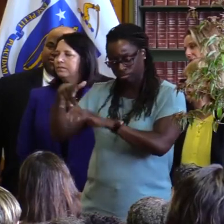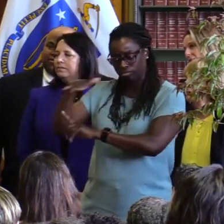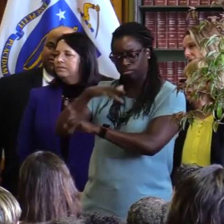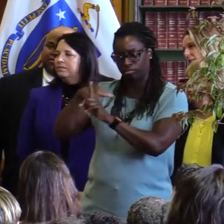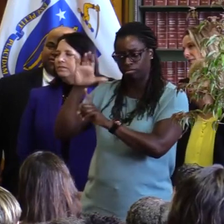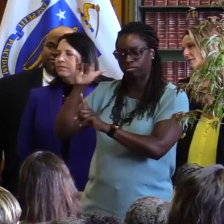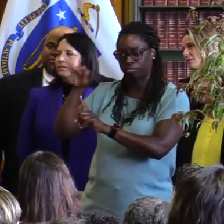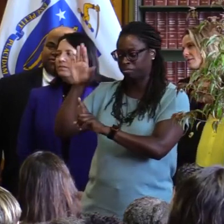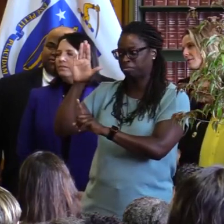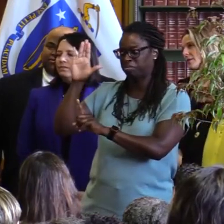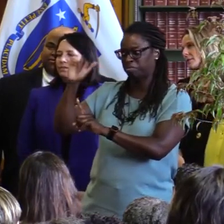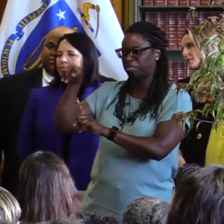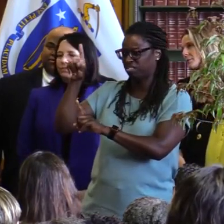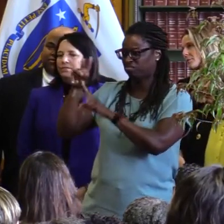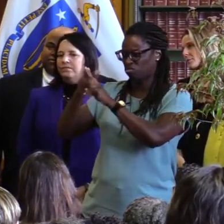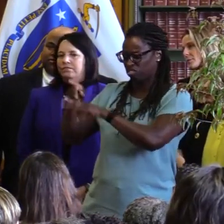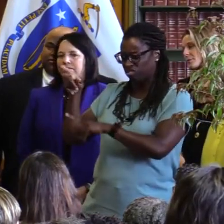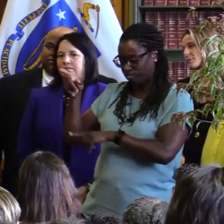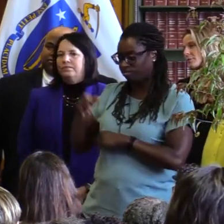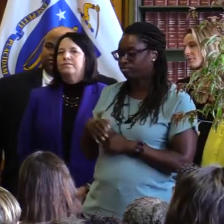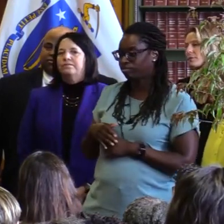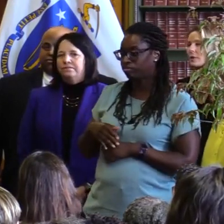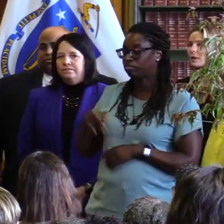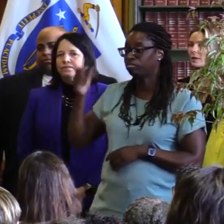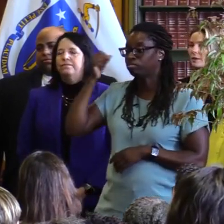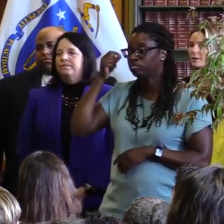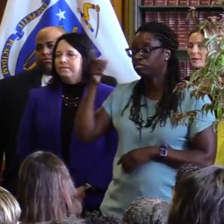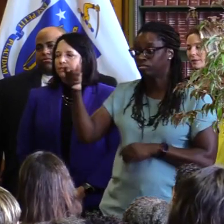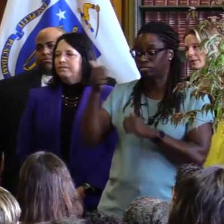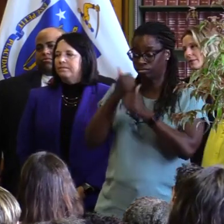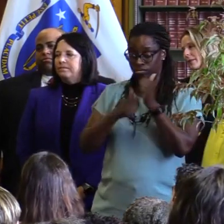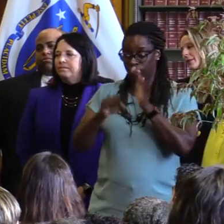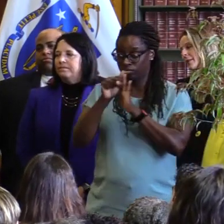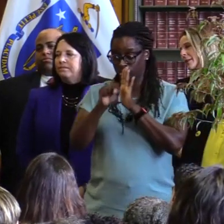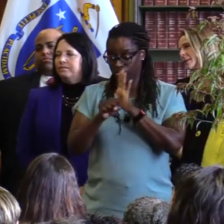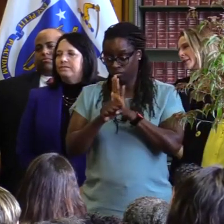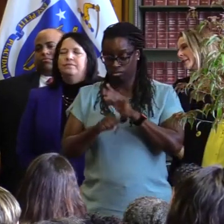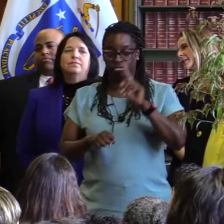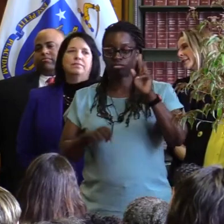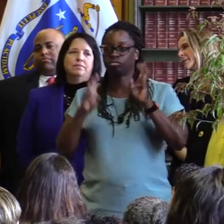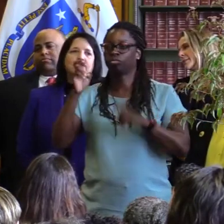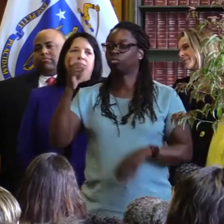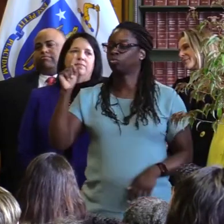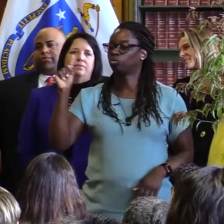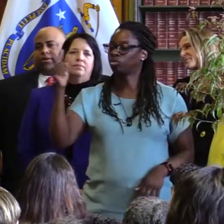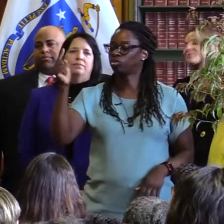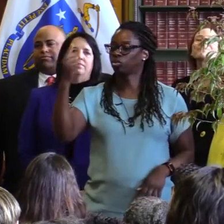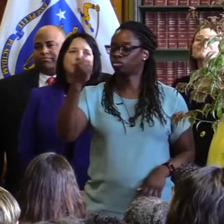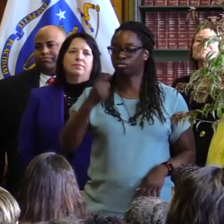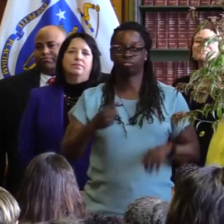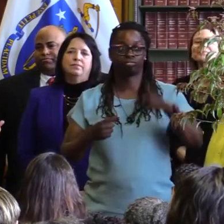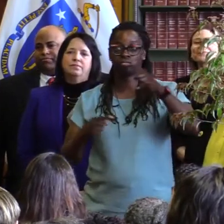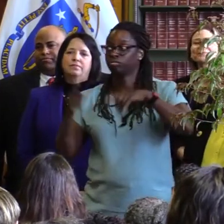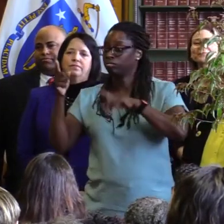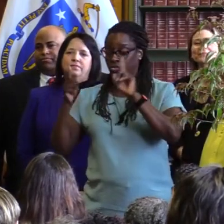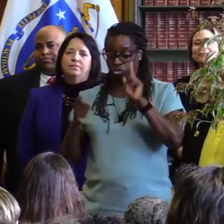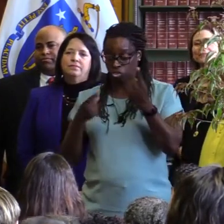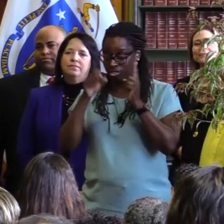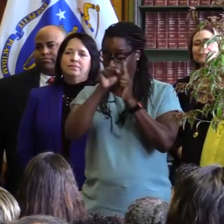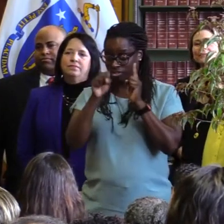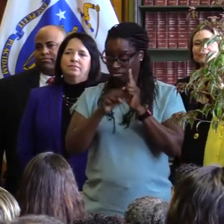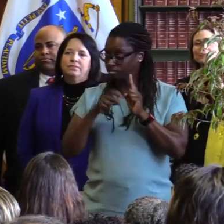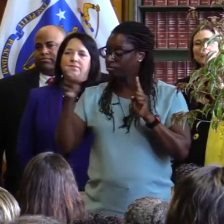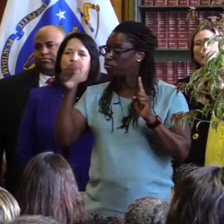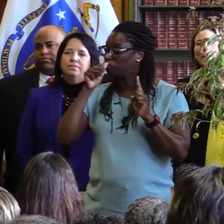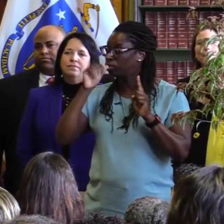to attract, for every dollar, public dollar that it went in, they were able to attract $7 in private investment. That's huge. So that's